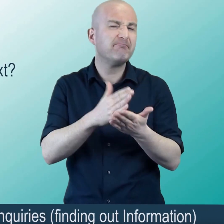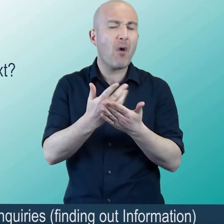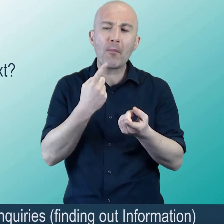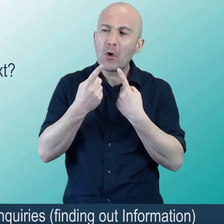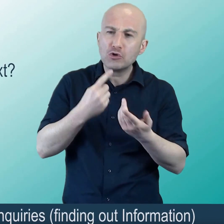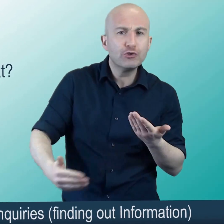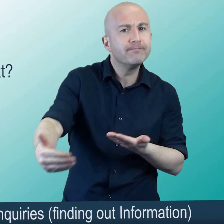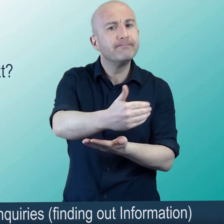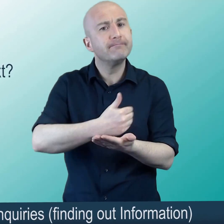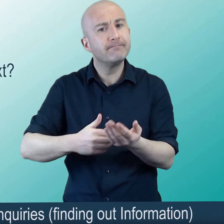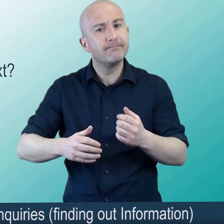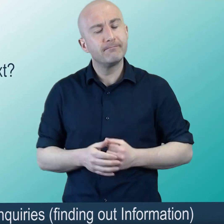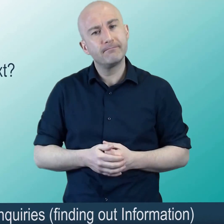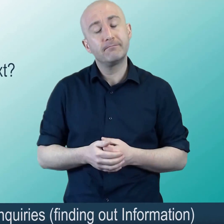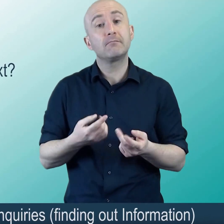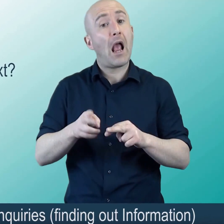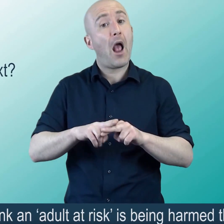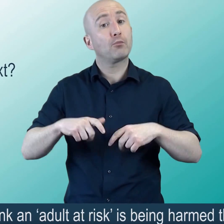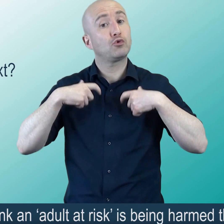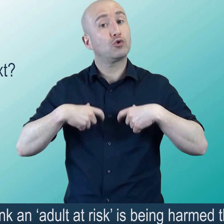Inquiries. Finding out information.